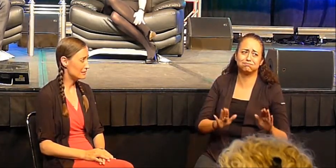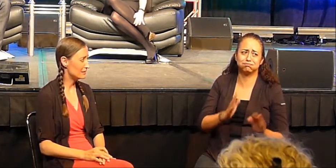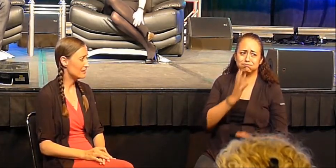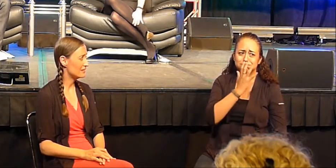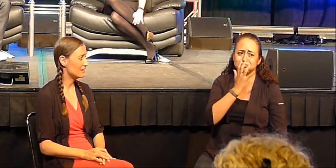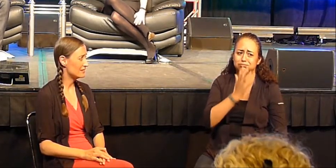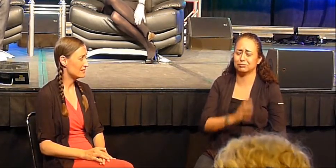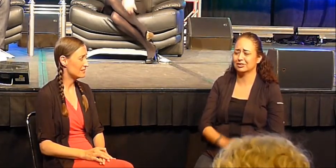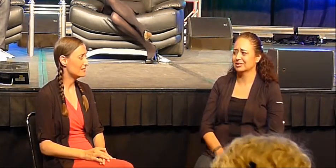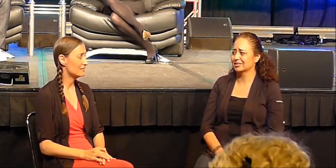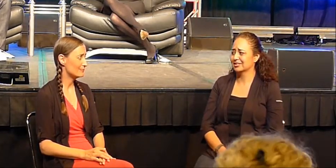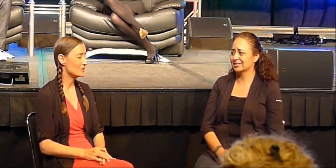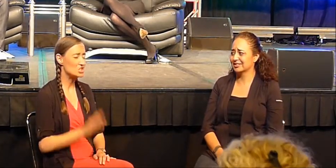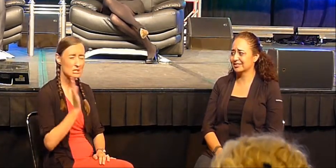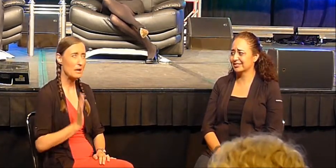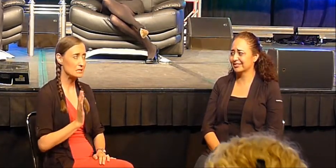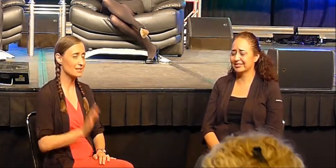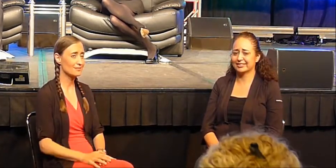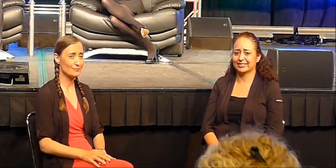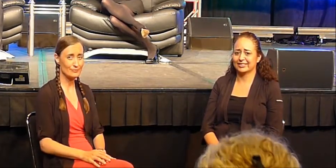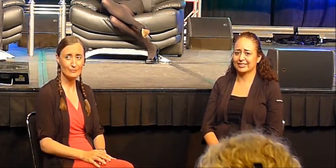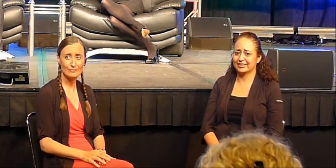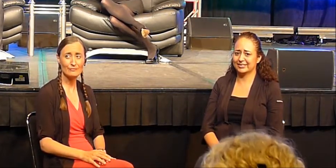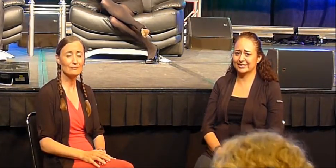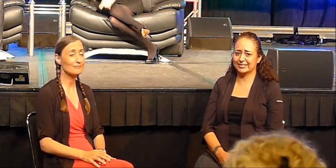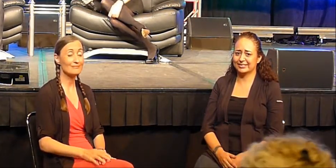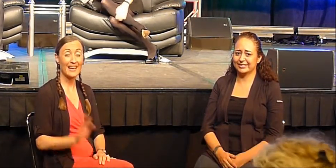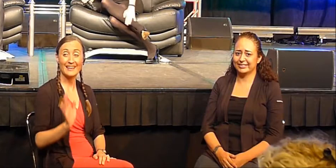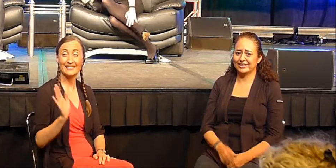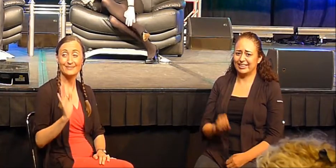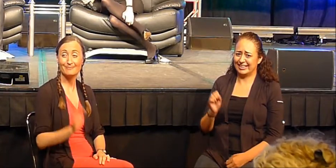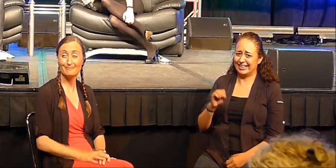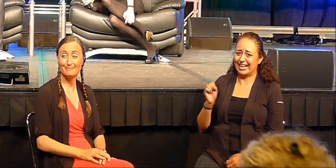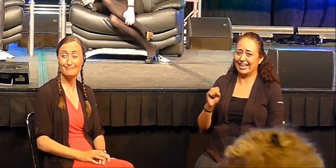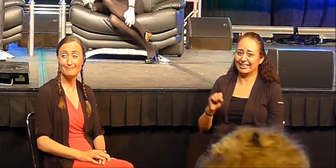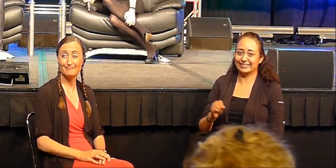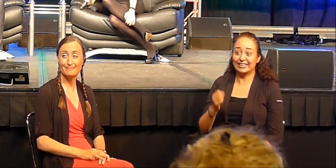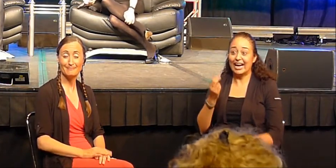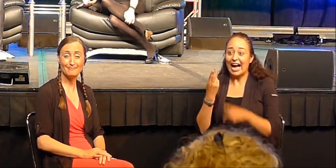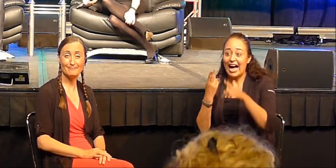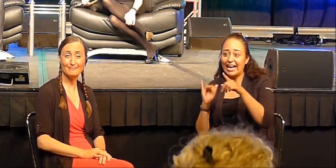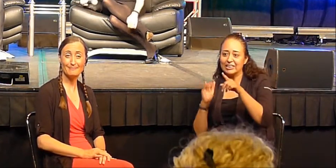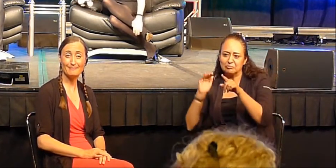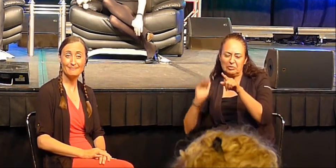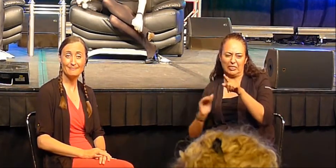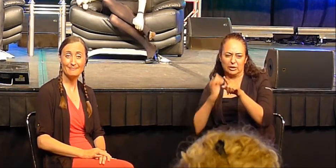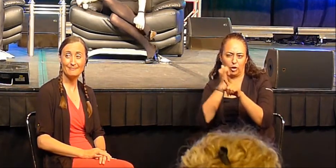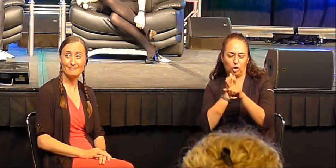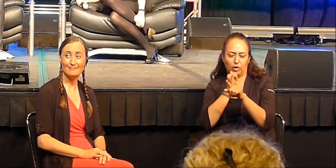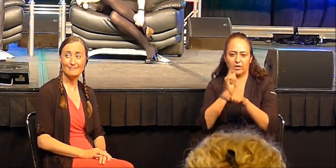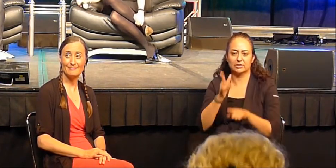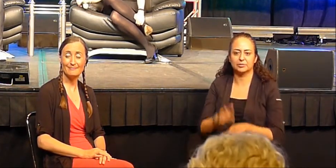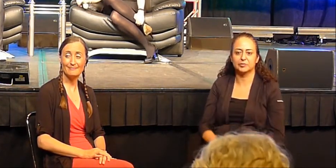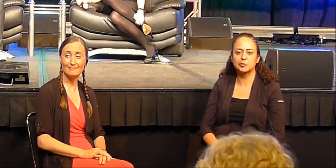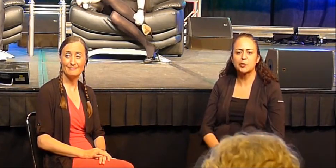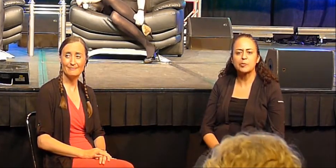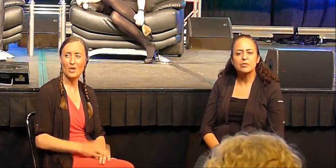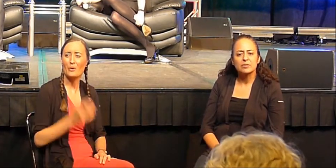fantastic. She's amazing. Thank you. Yes, hi. Hi. What was your most uncomfortable scene in The Princess